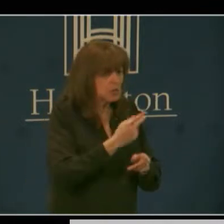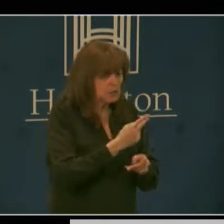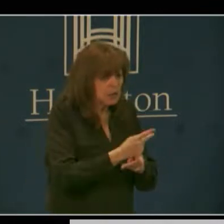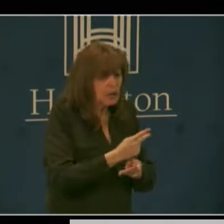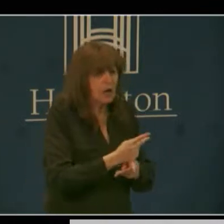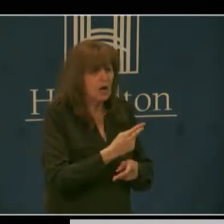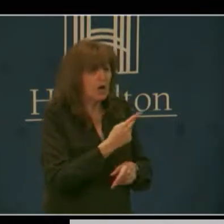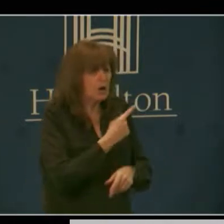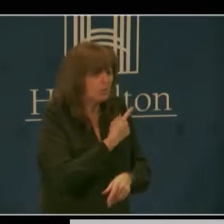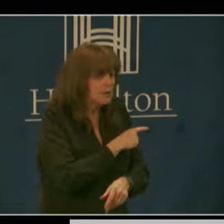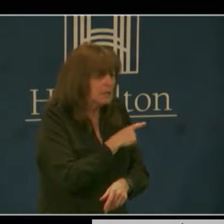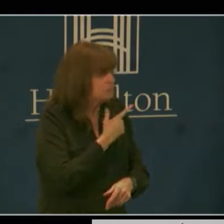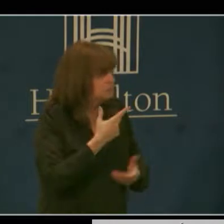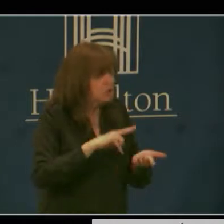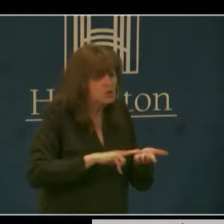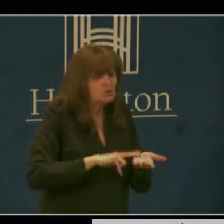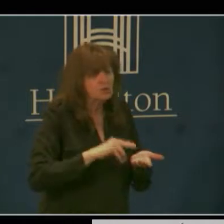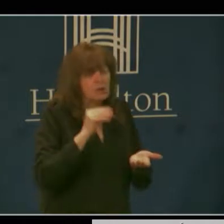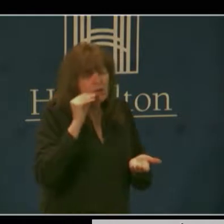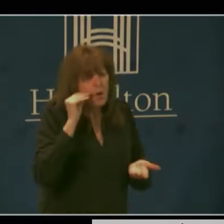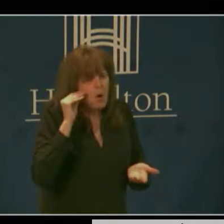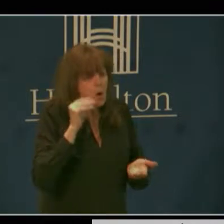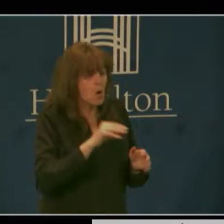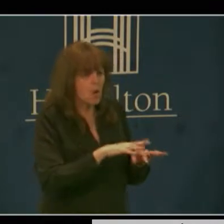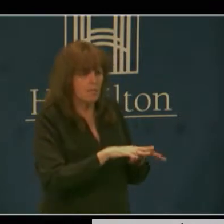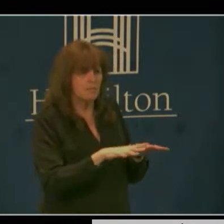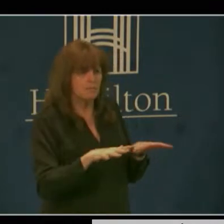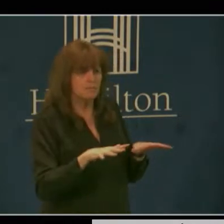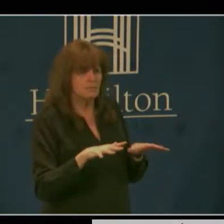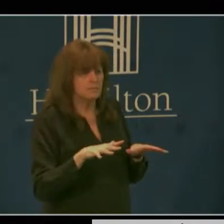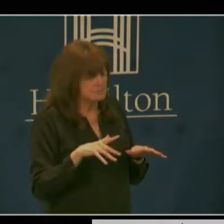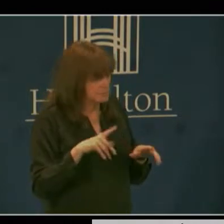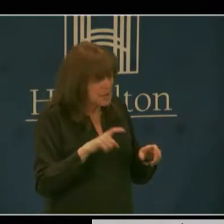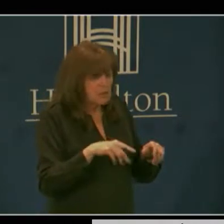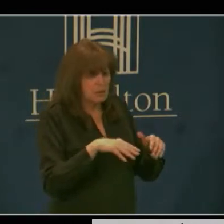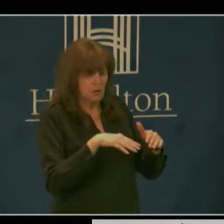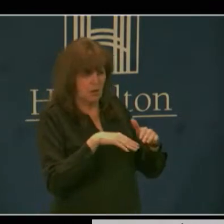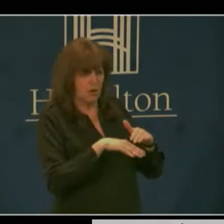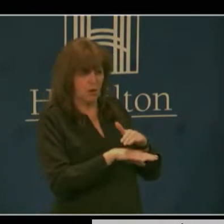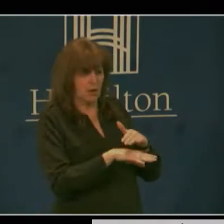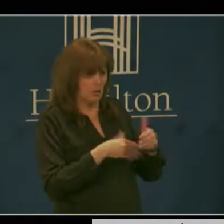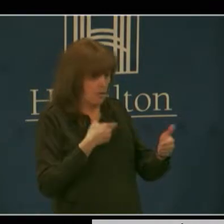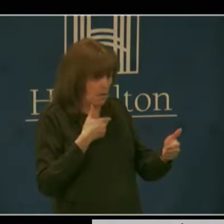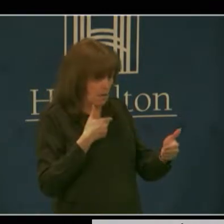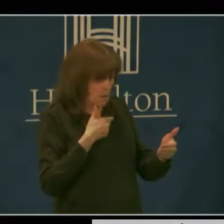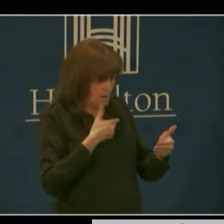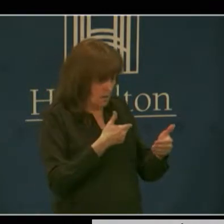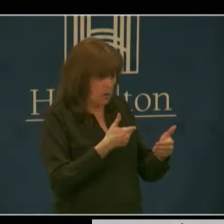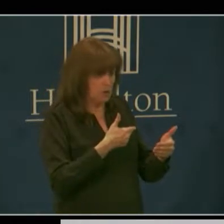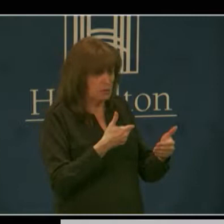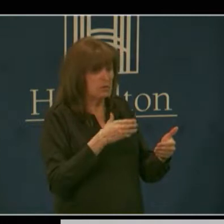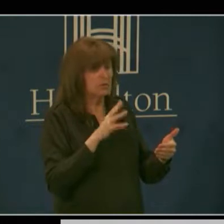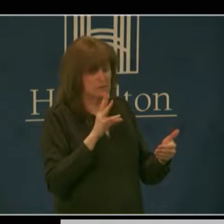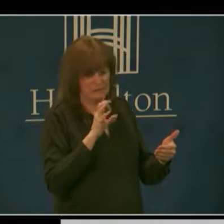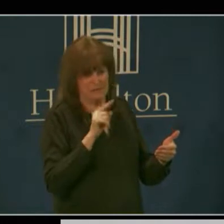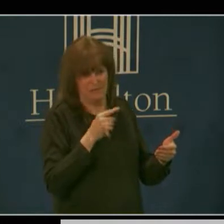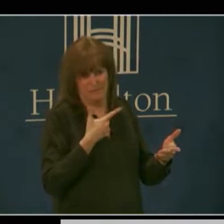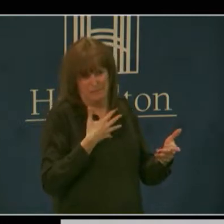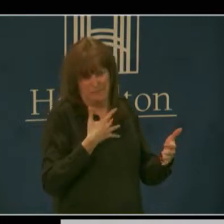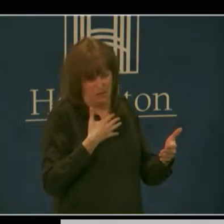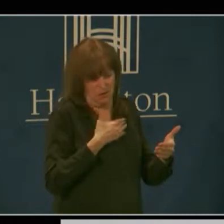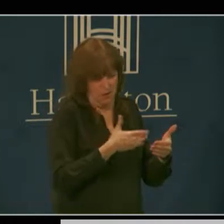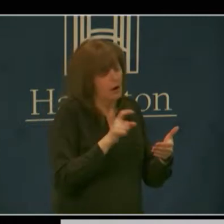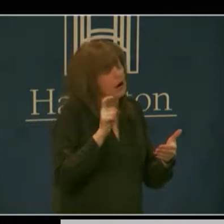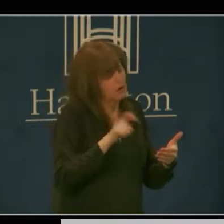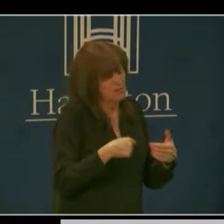long-term care, by definition, they have to come inside that 6-foot circle. So they will wear a mask, they will wear gloves,